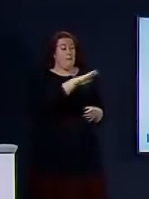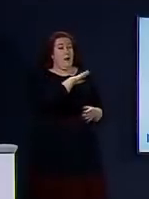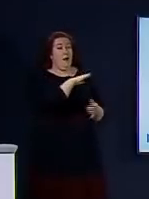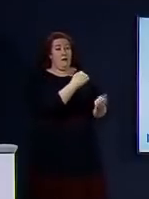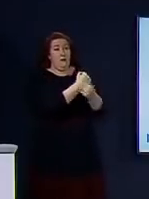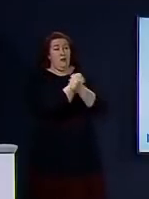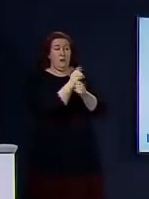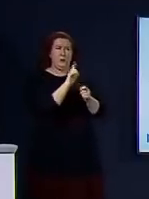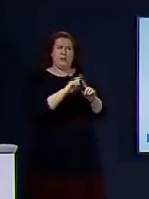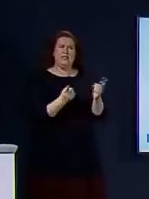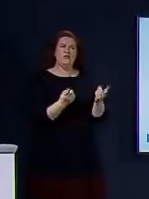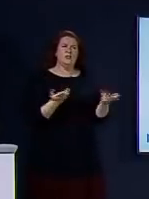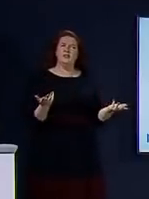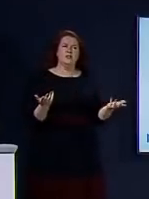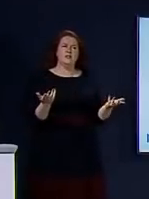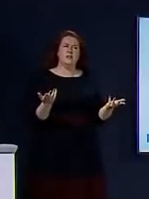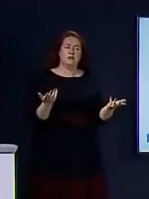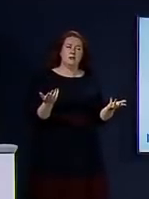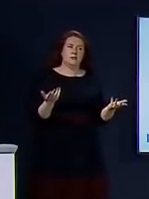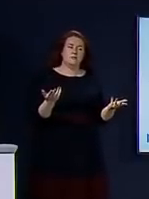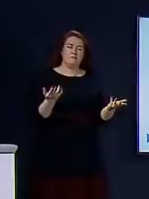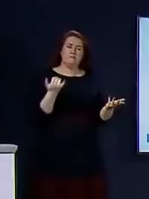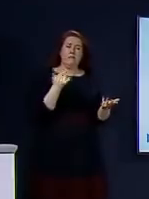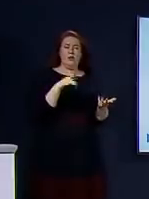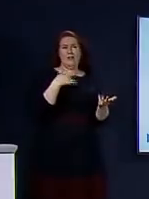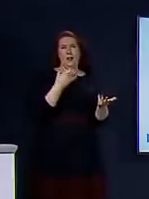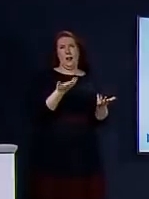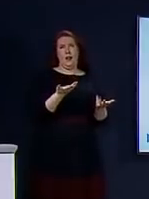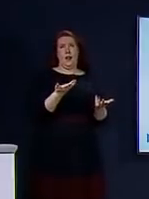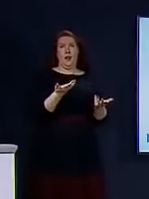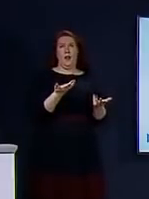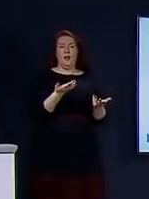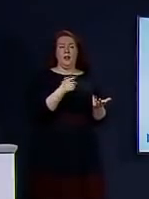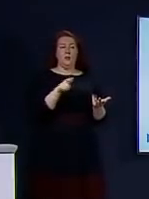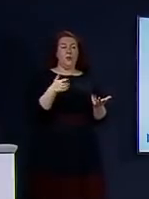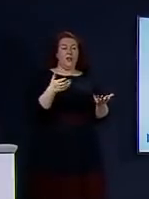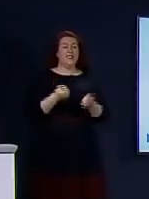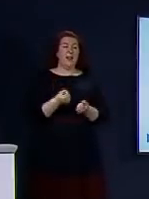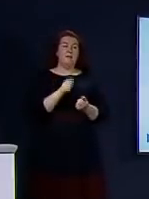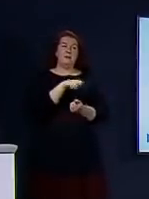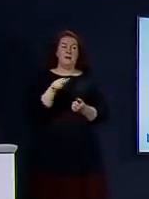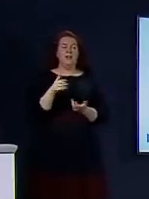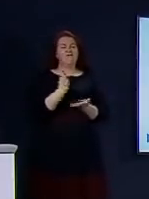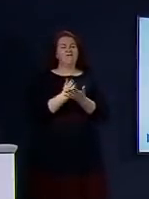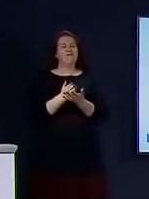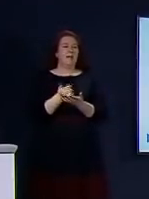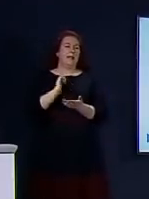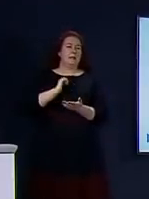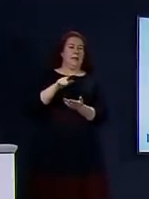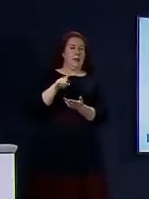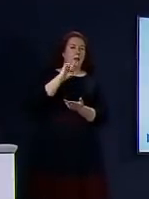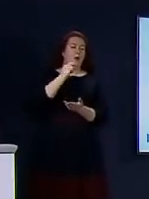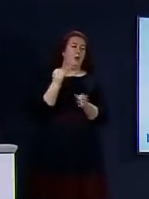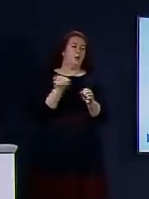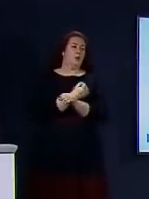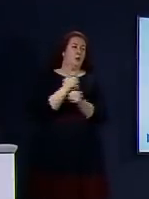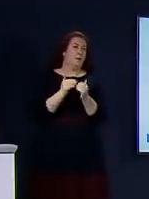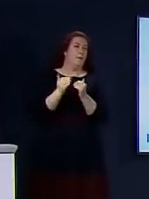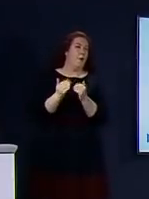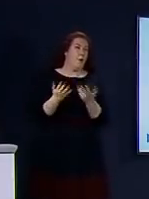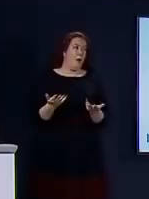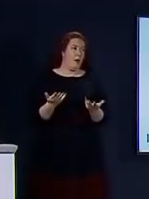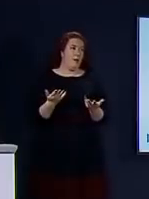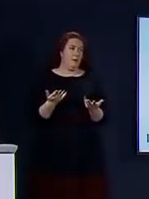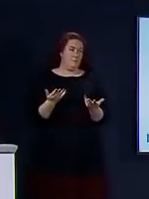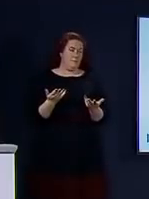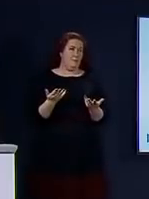And is there an element of acceptance that people will probably go a bit further than what you've said, priced in